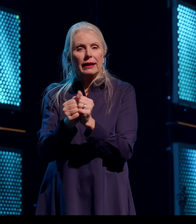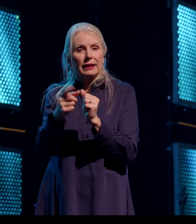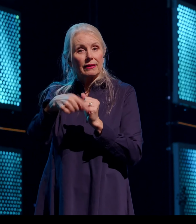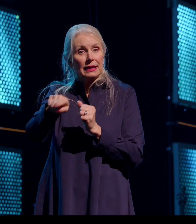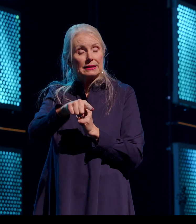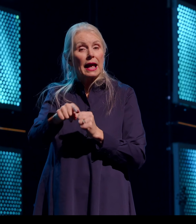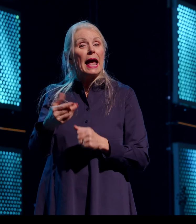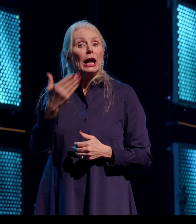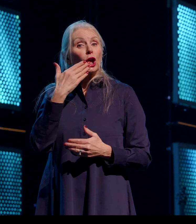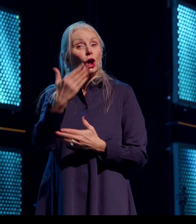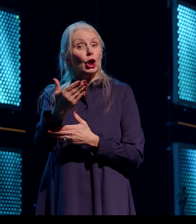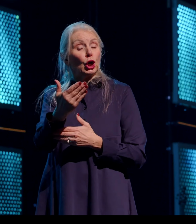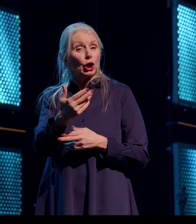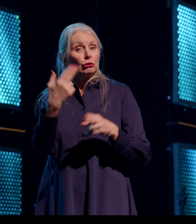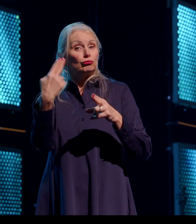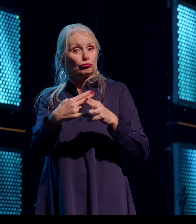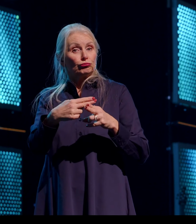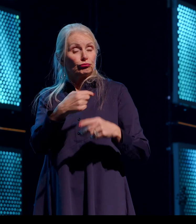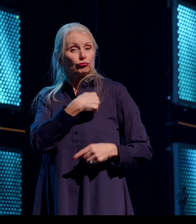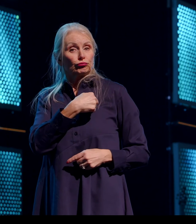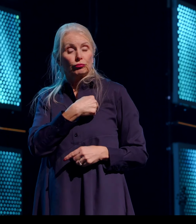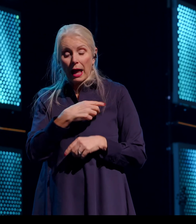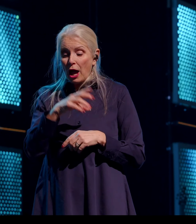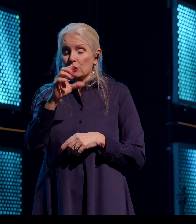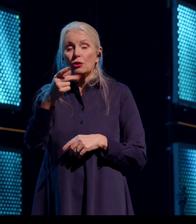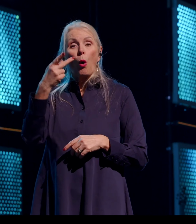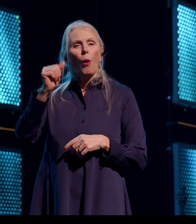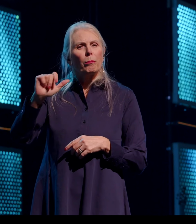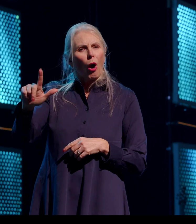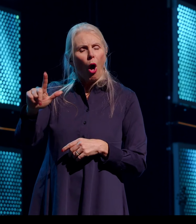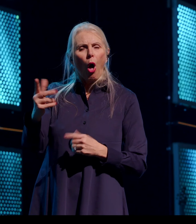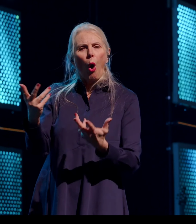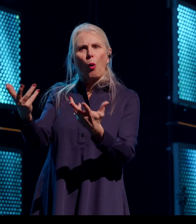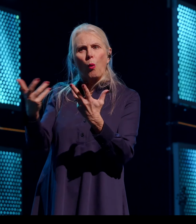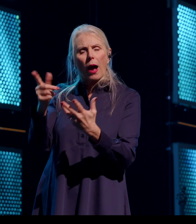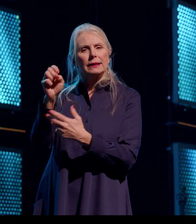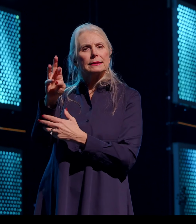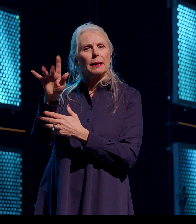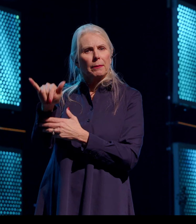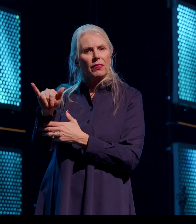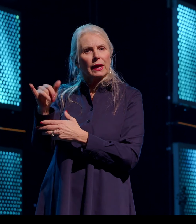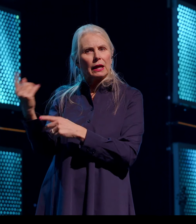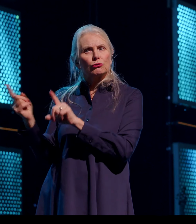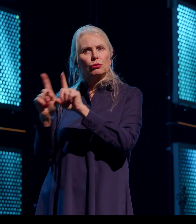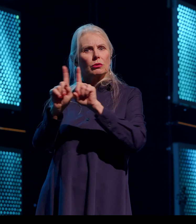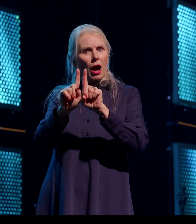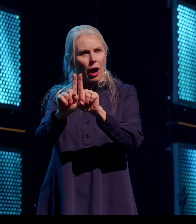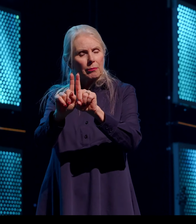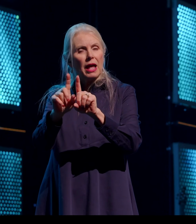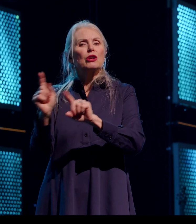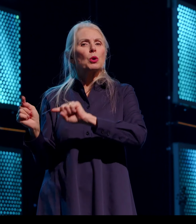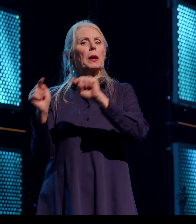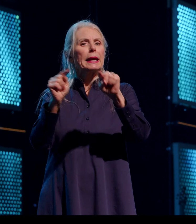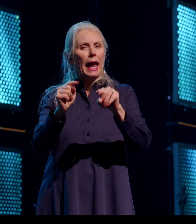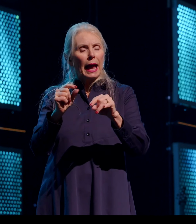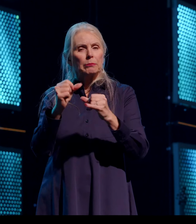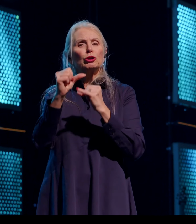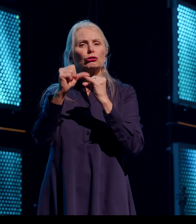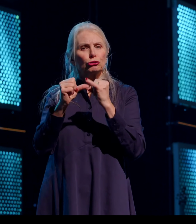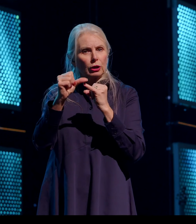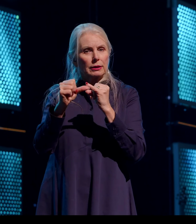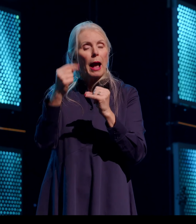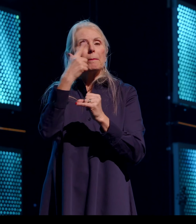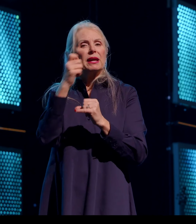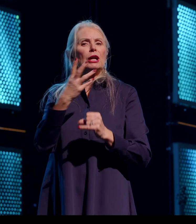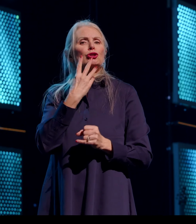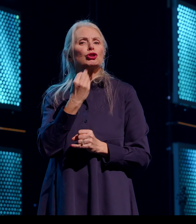guy had a good reputation. Paul wanted Timothy to accompany him, and he took him and circumcised him because of